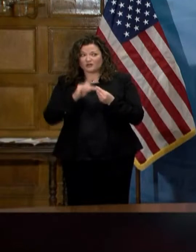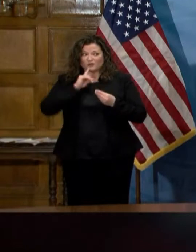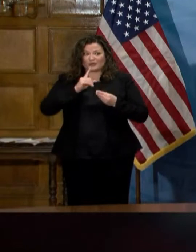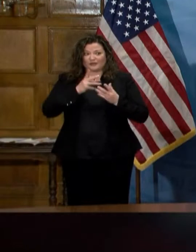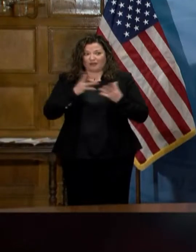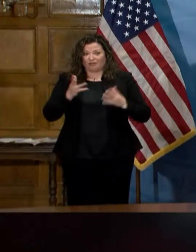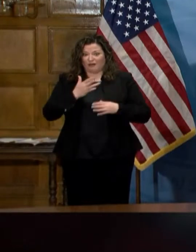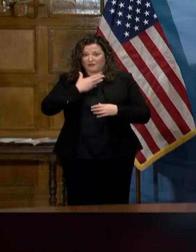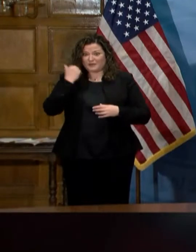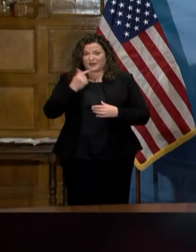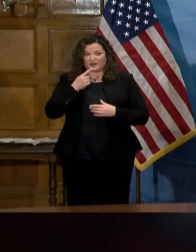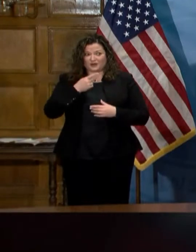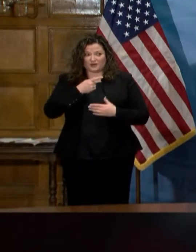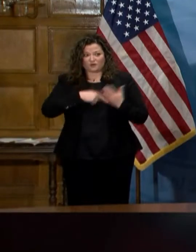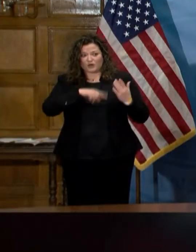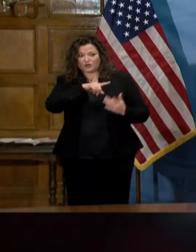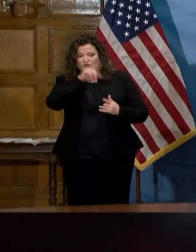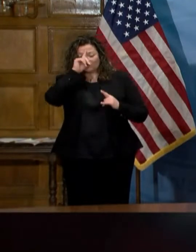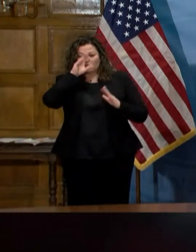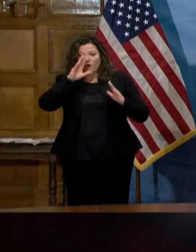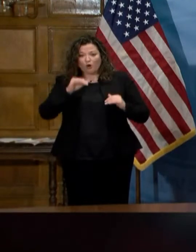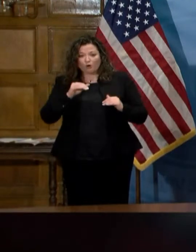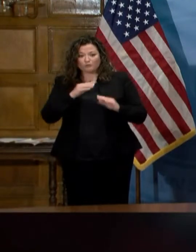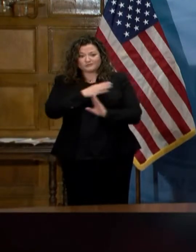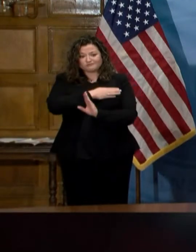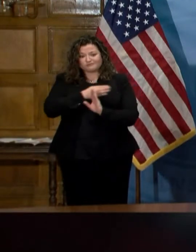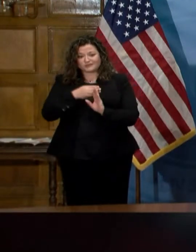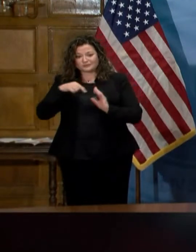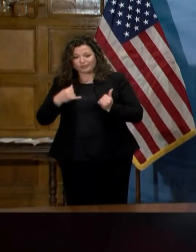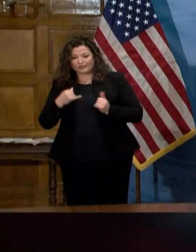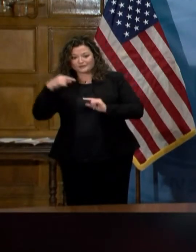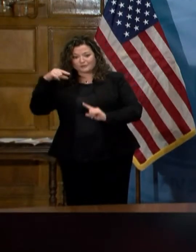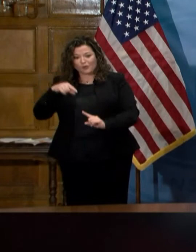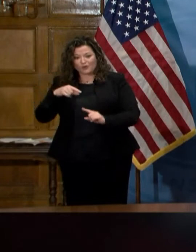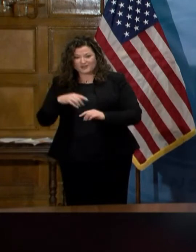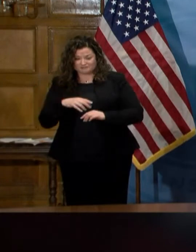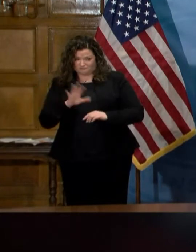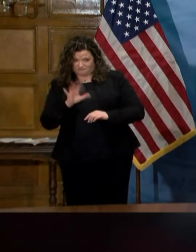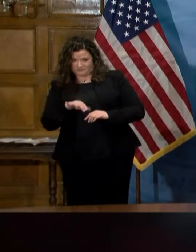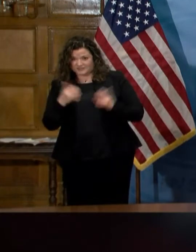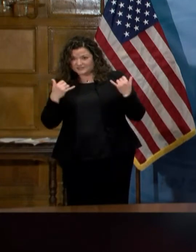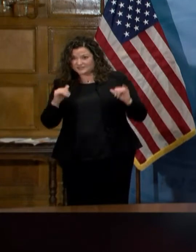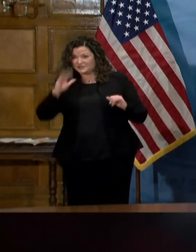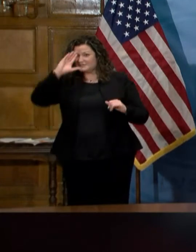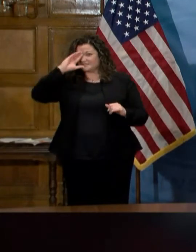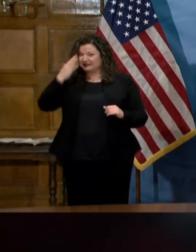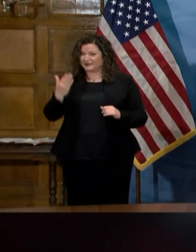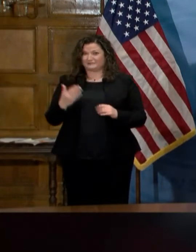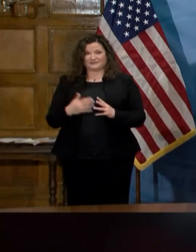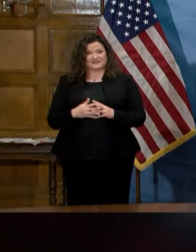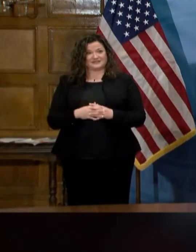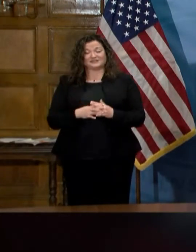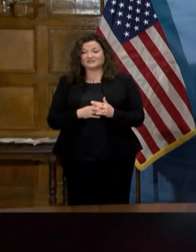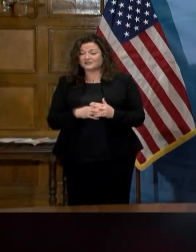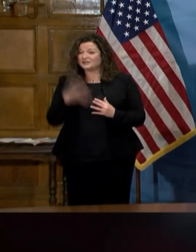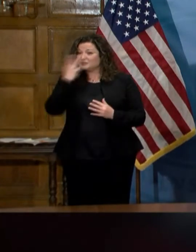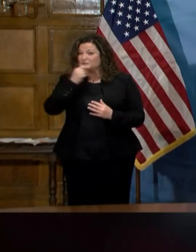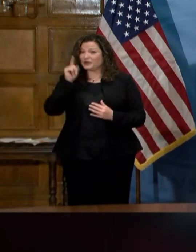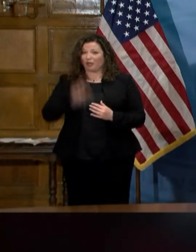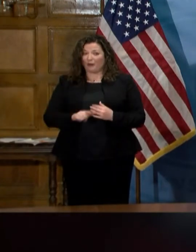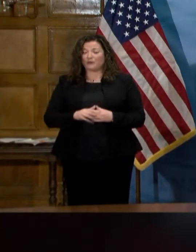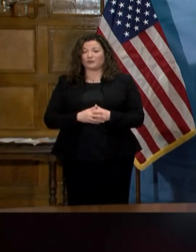where you hope to be at this point? Is that still seems like it's a pretty low